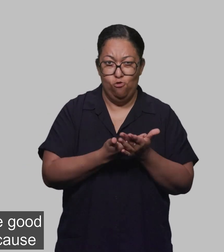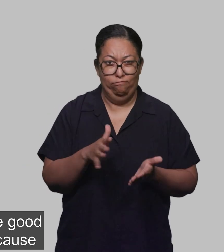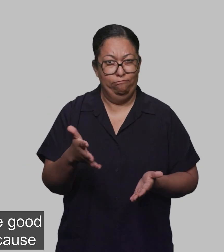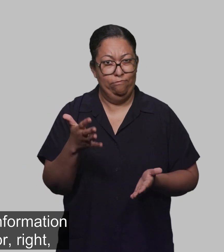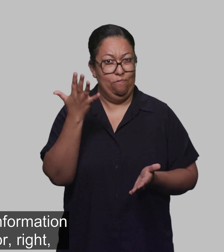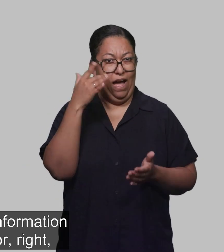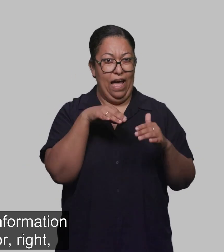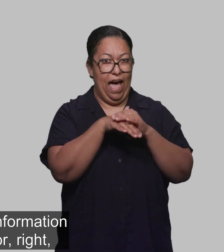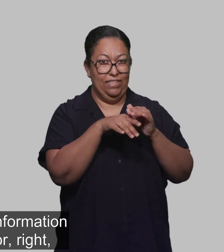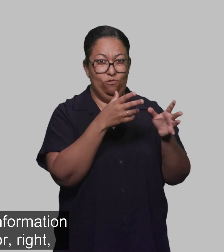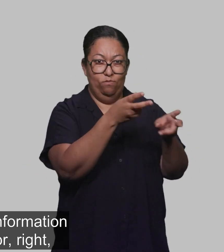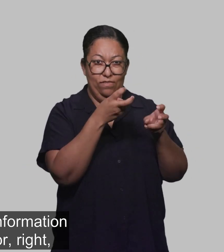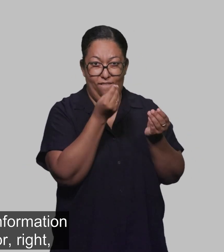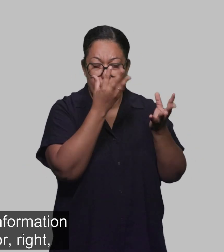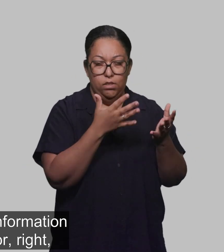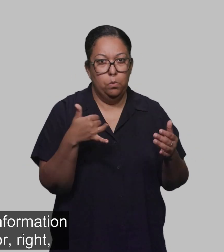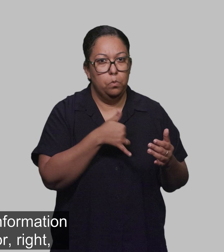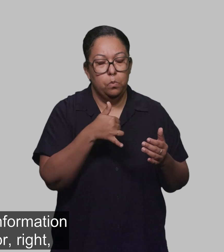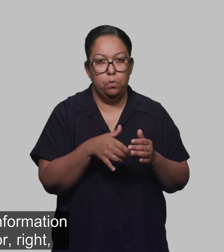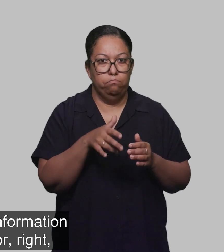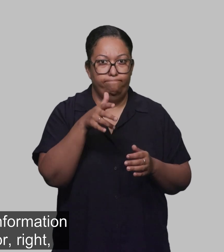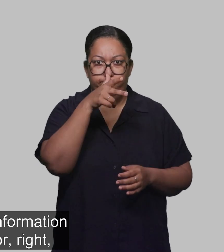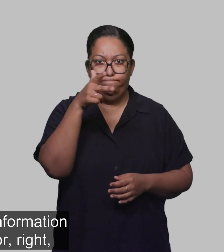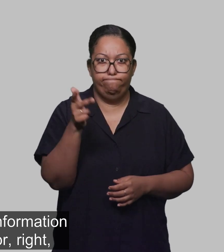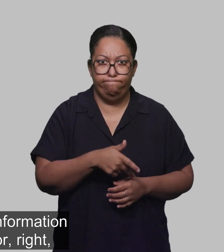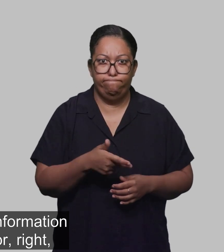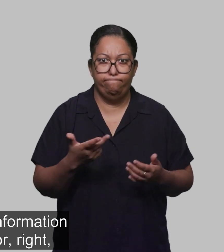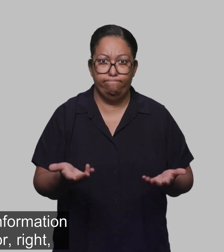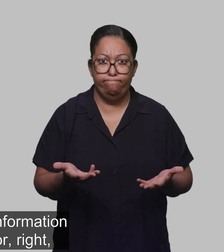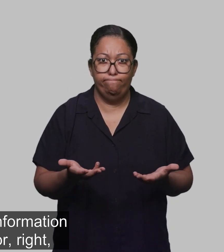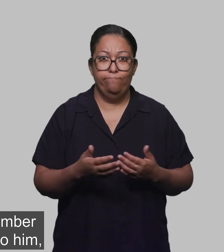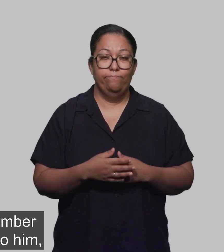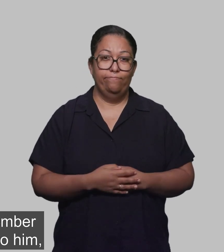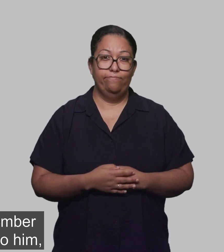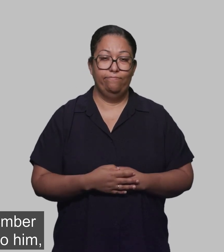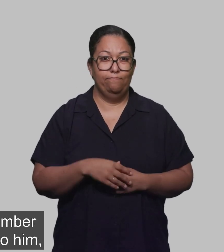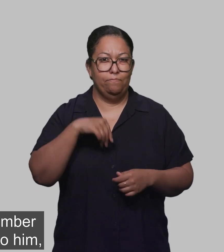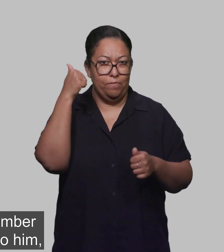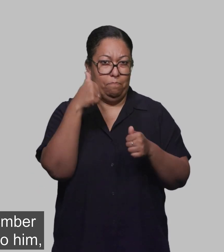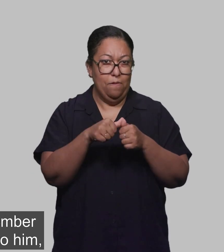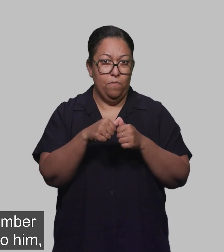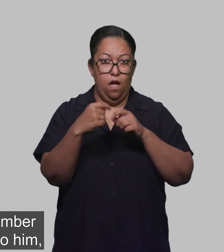grades because the access to information was very poor, right? And